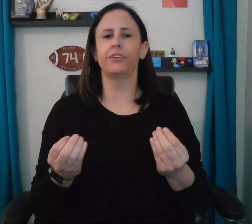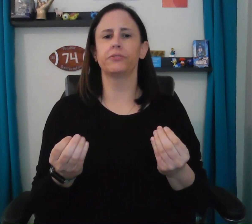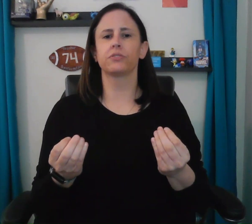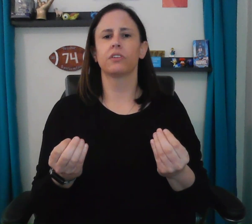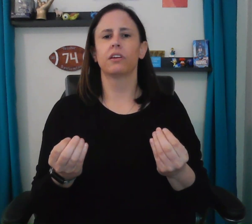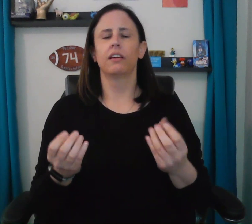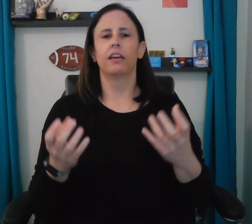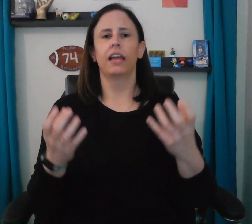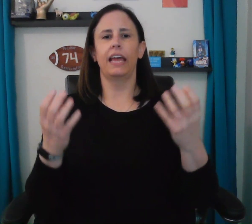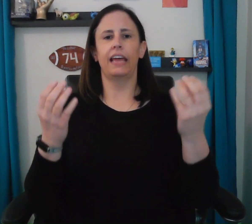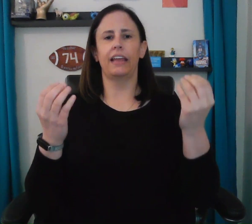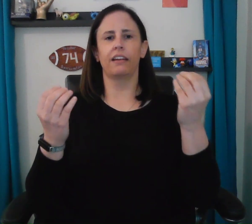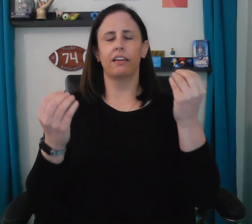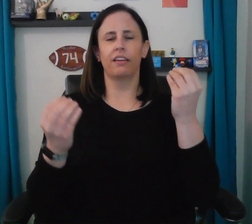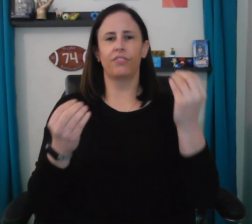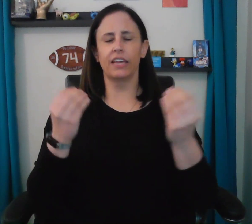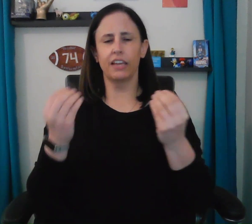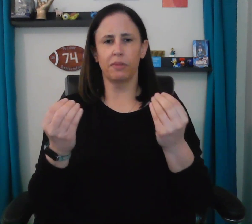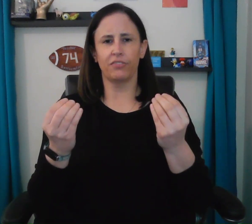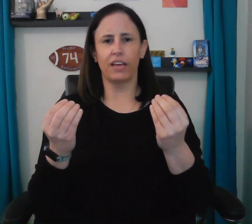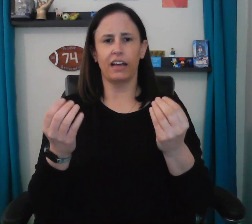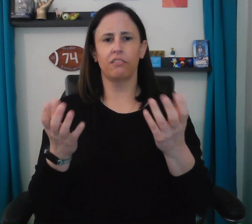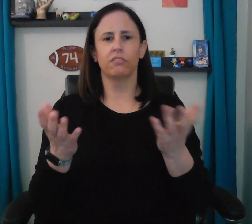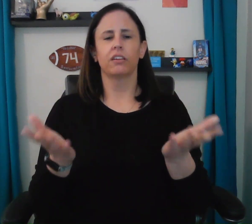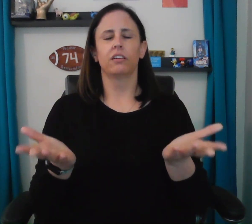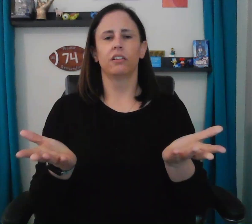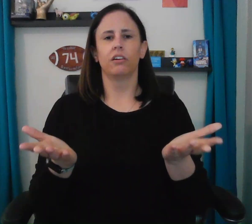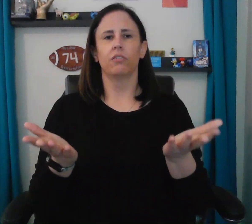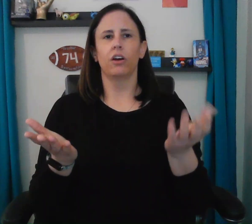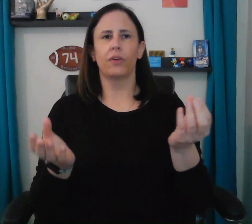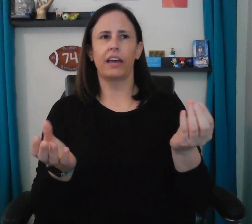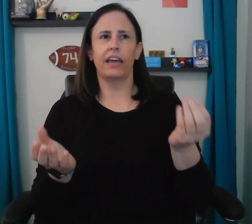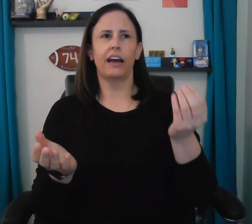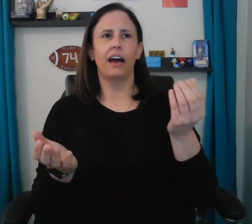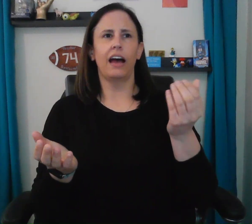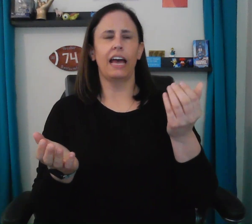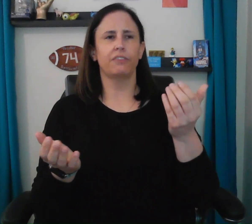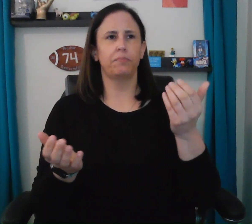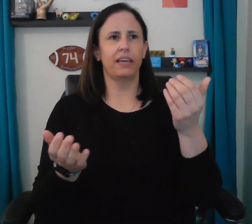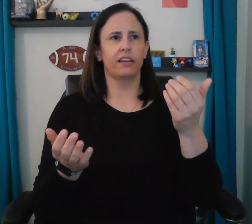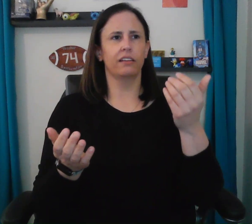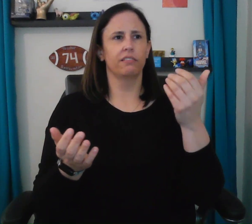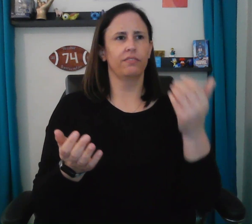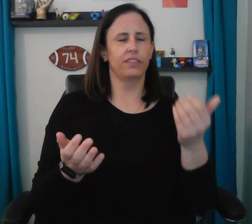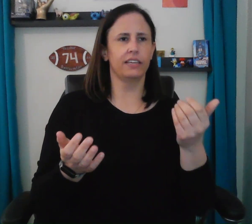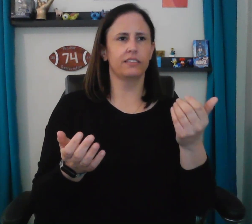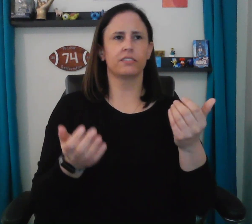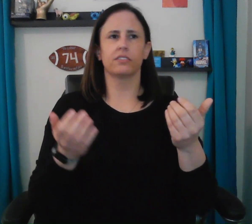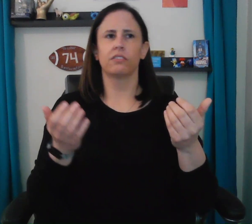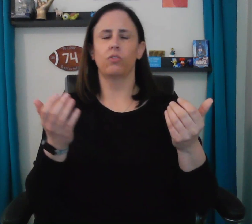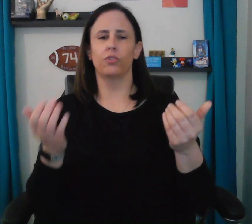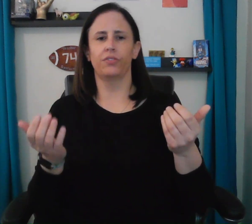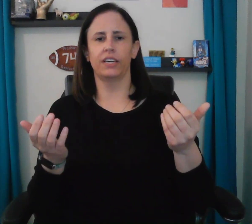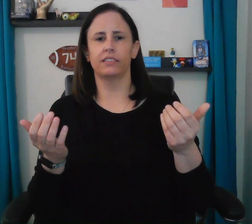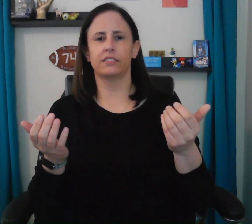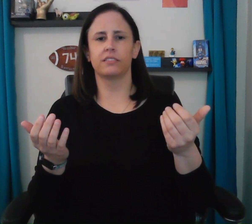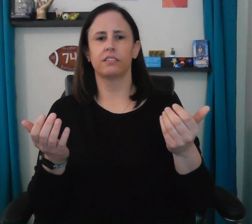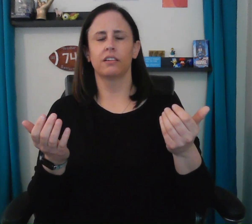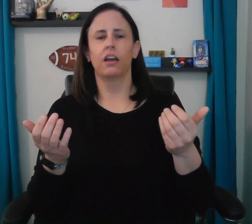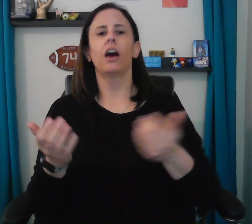use. And thinking about that, okay, I have to pick this or this.